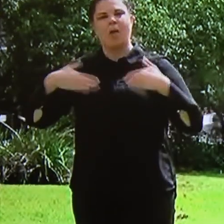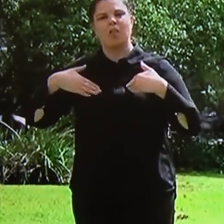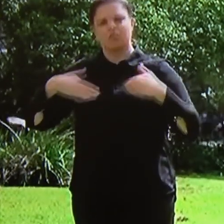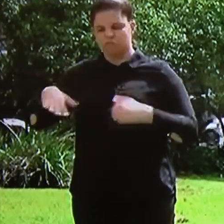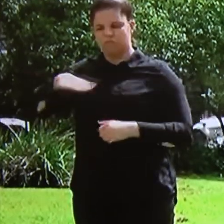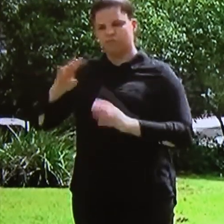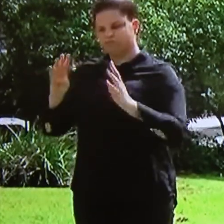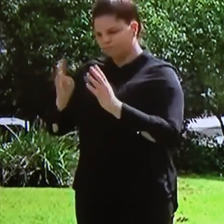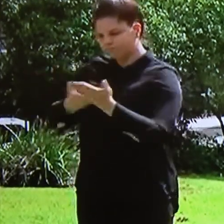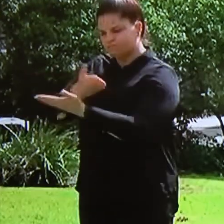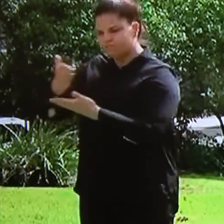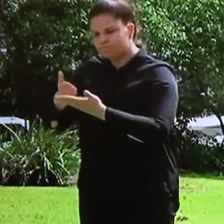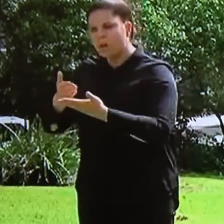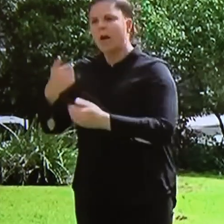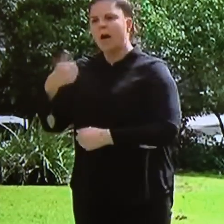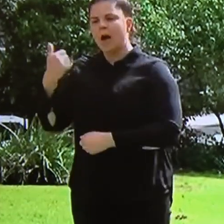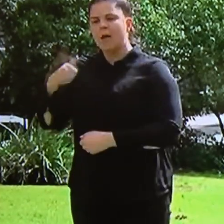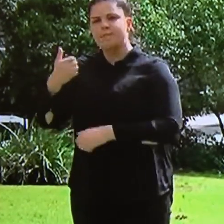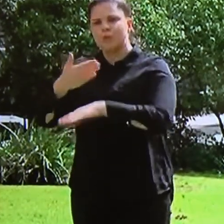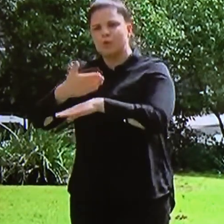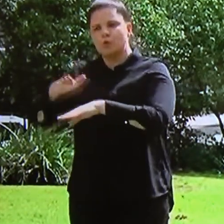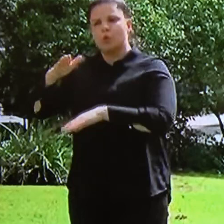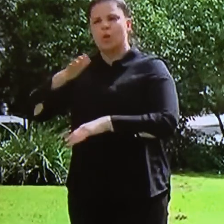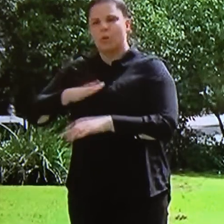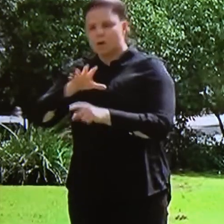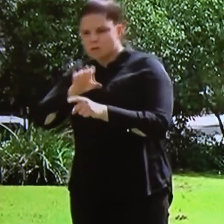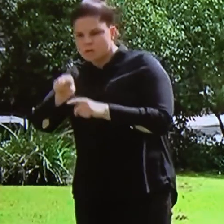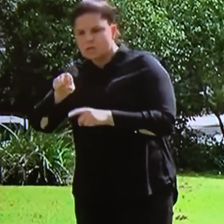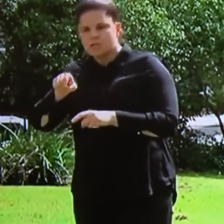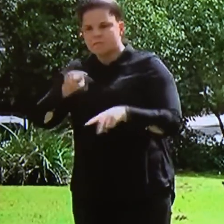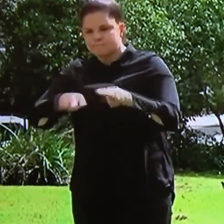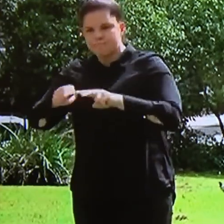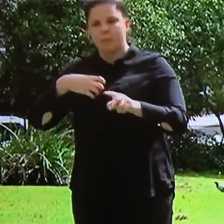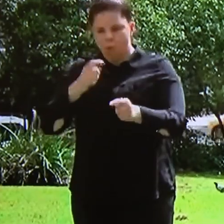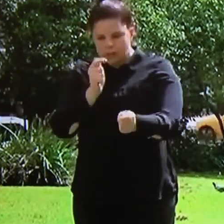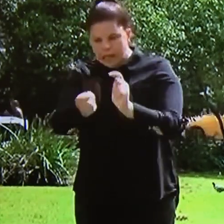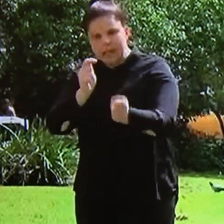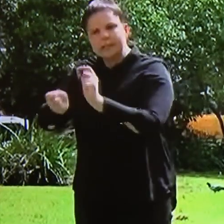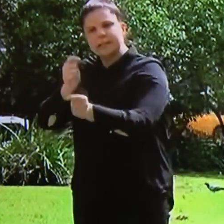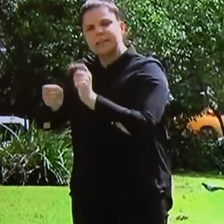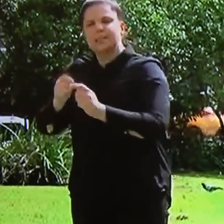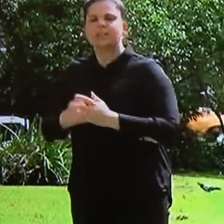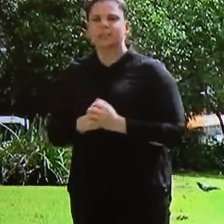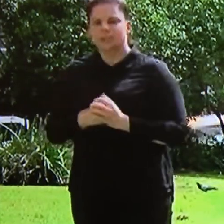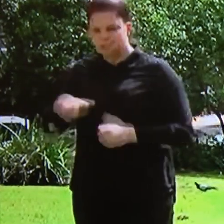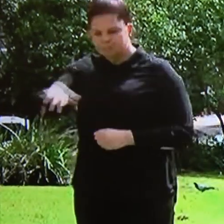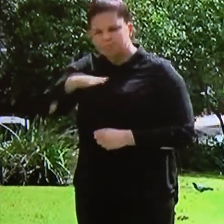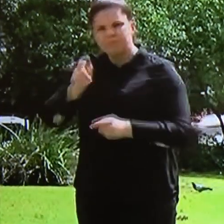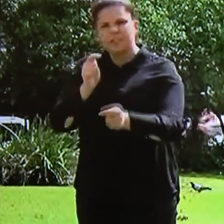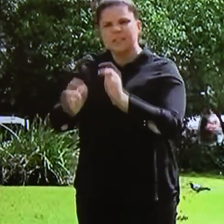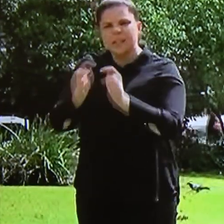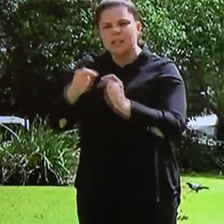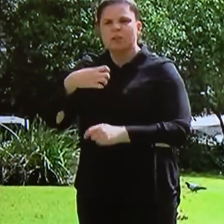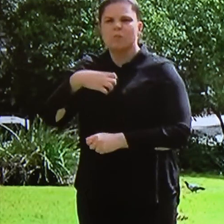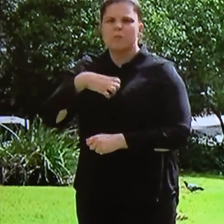some new areas where we want to make sure that there's a large amount of testing happening. So these are areas where there have